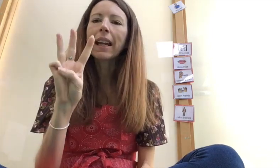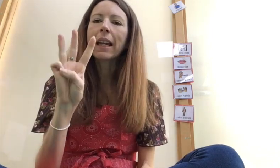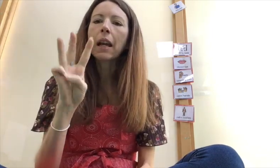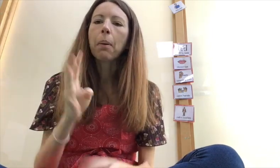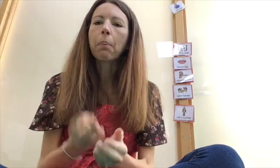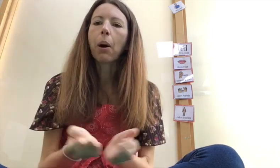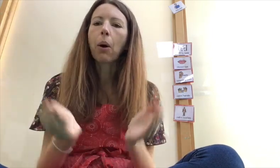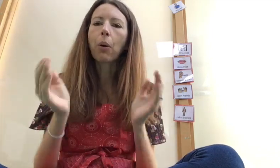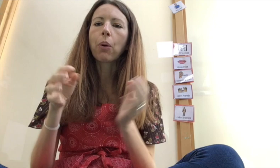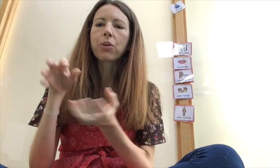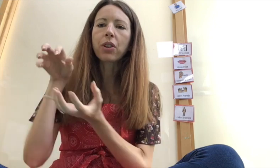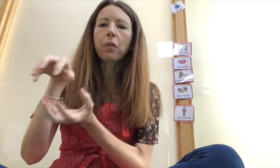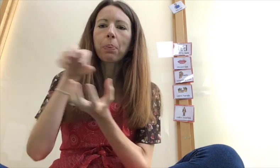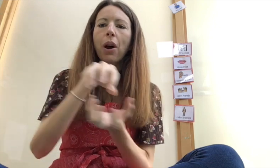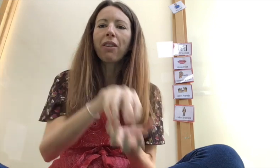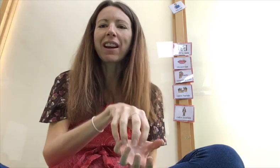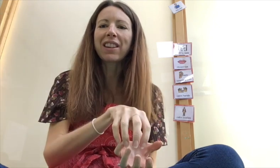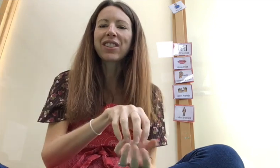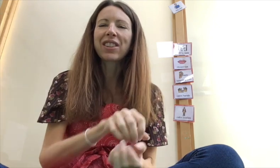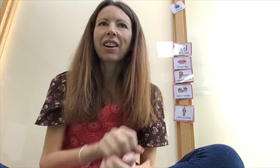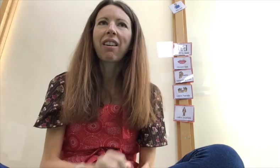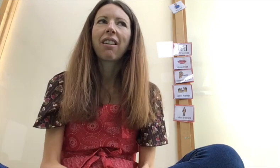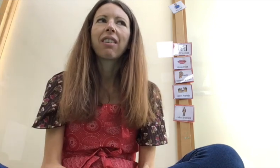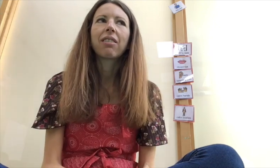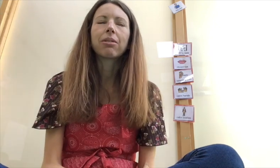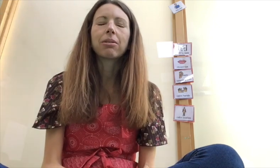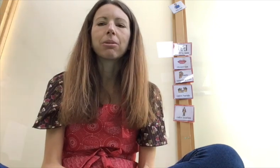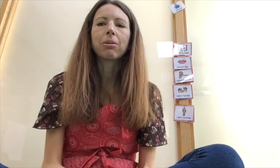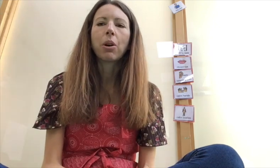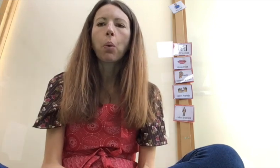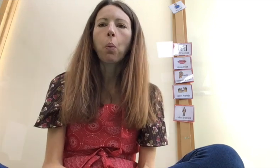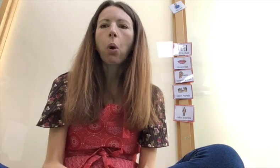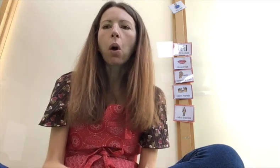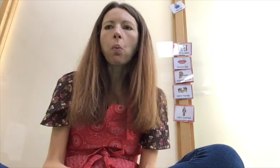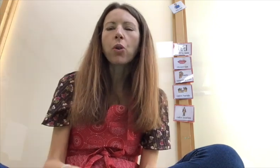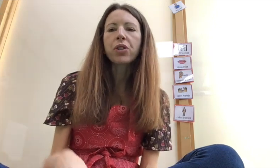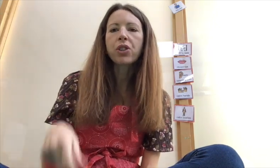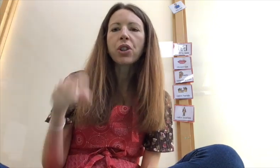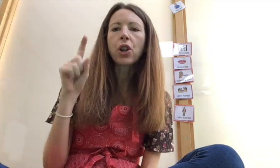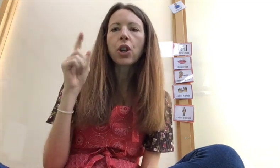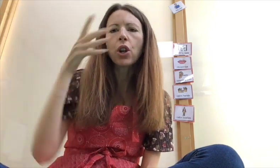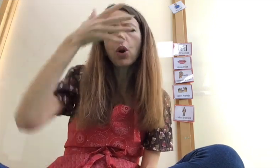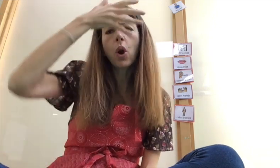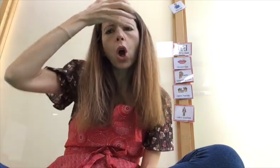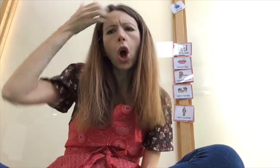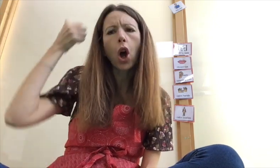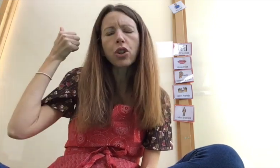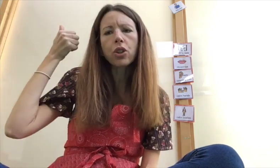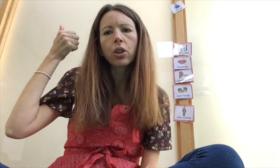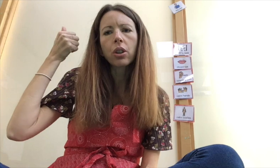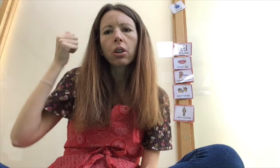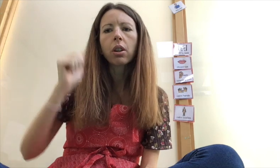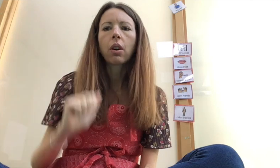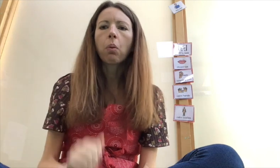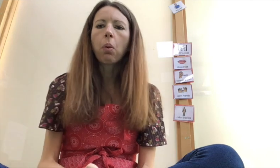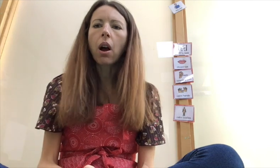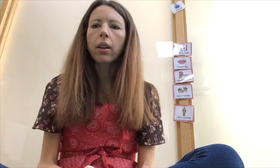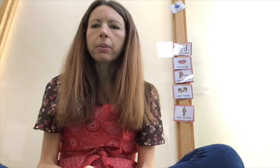3 bowls of porridge. Ooh, one was too hot, one was